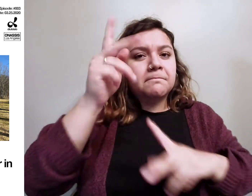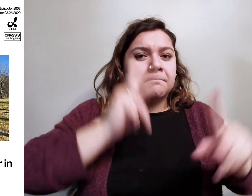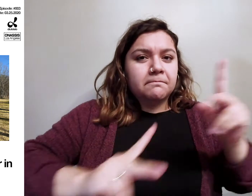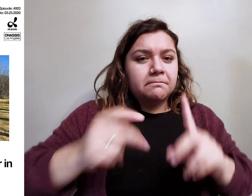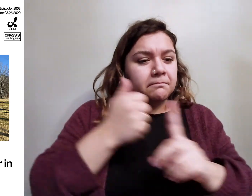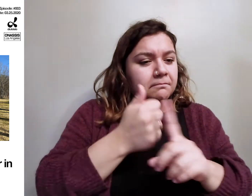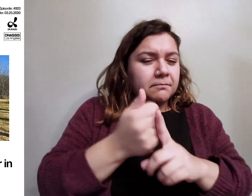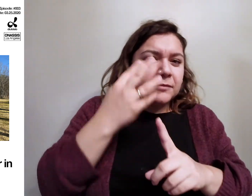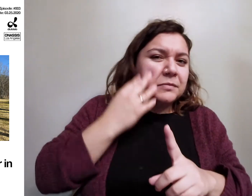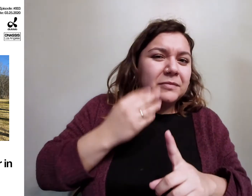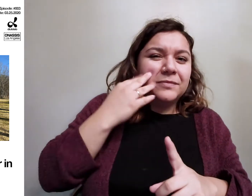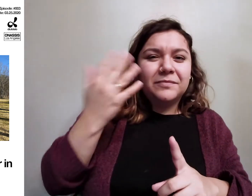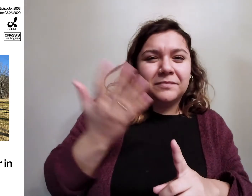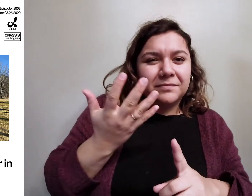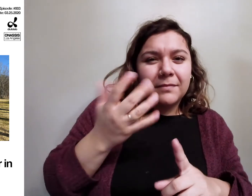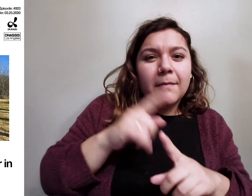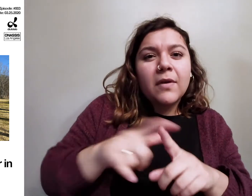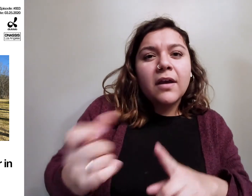be